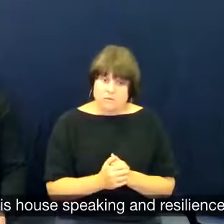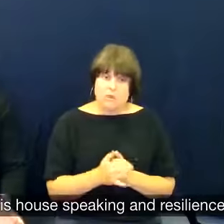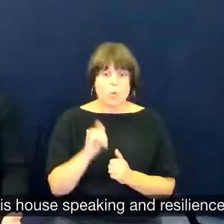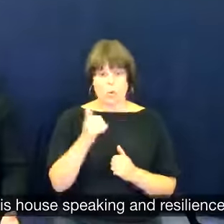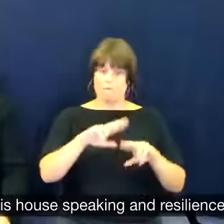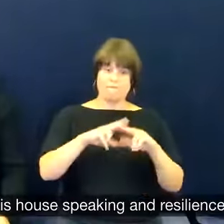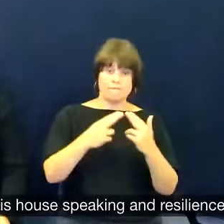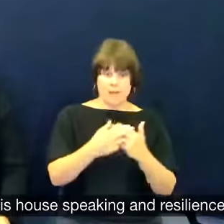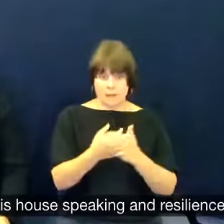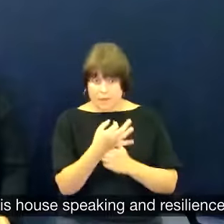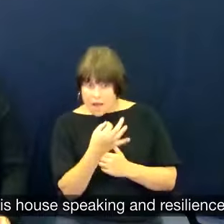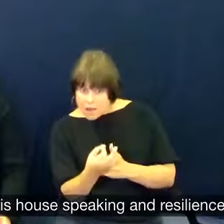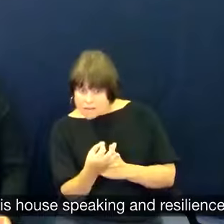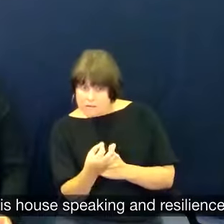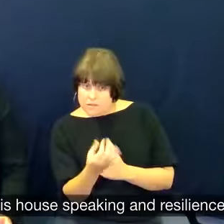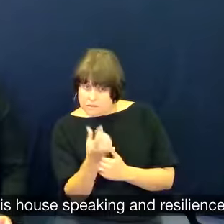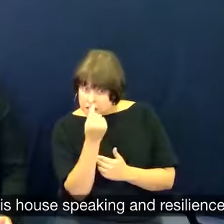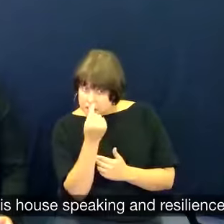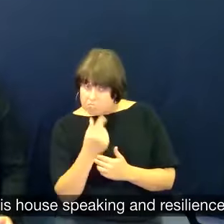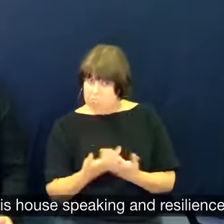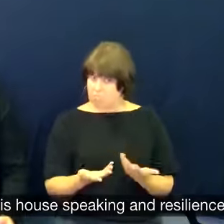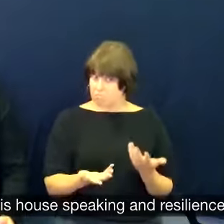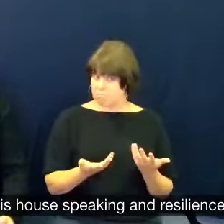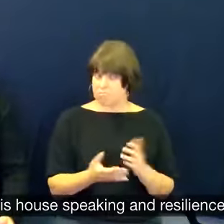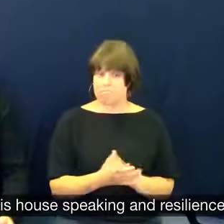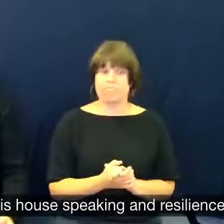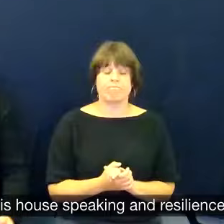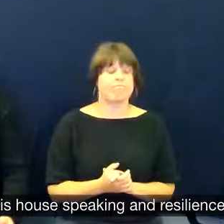or a family member?